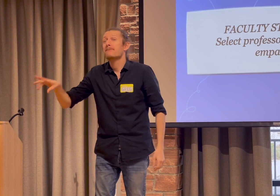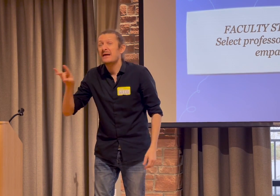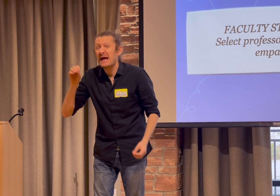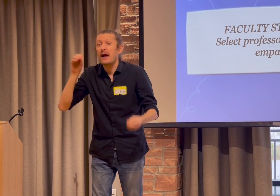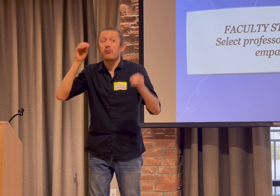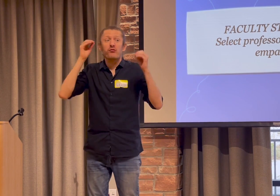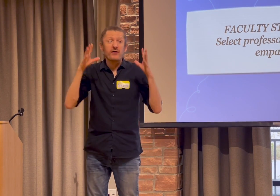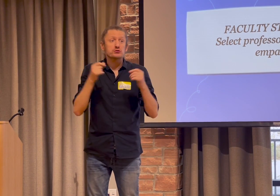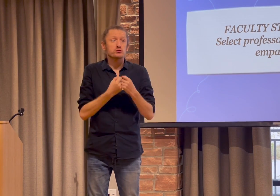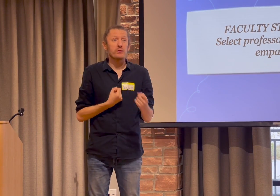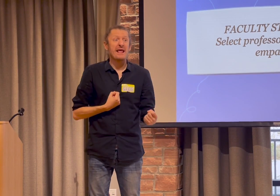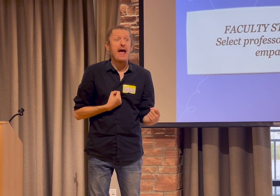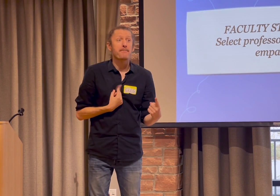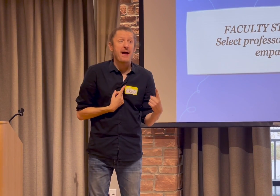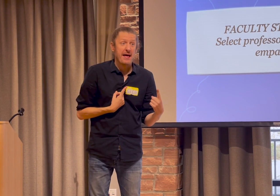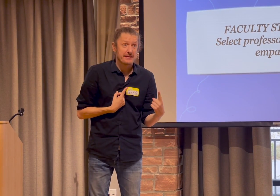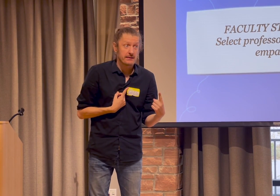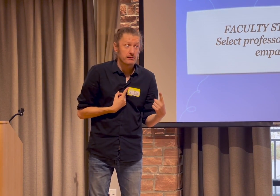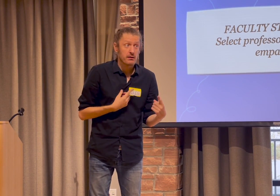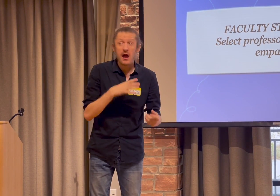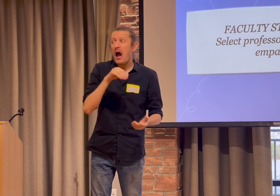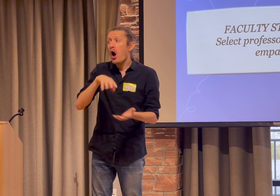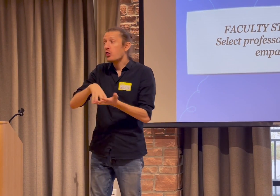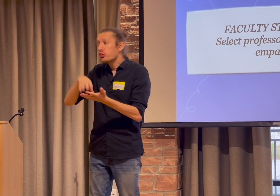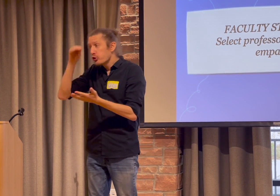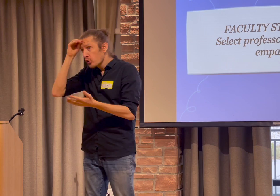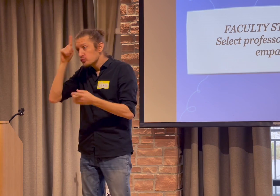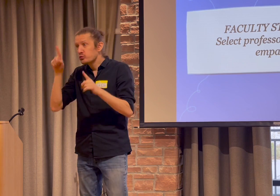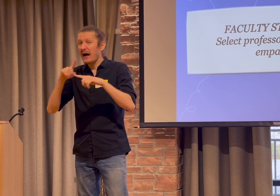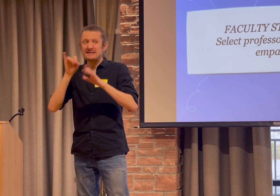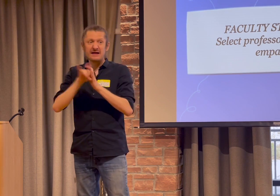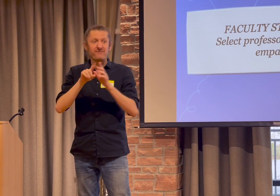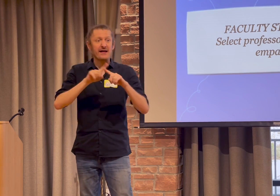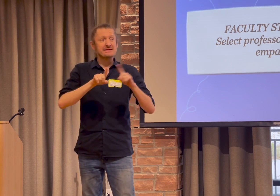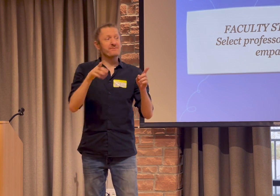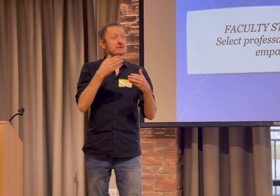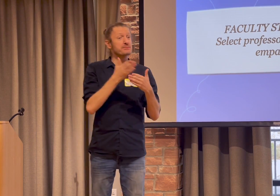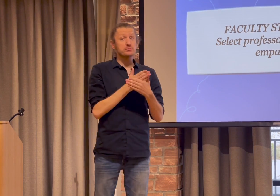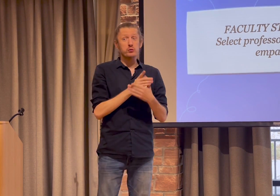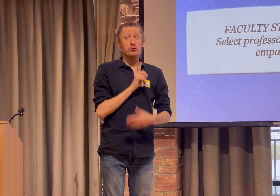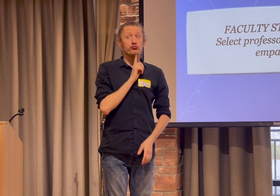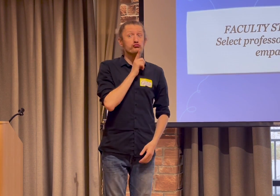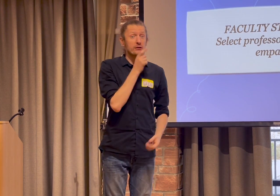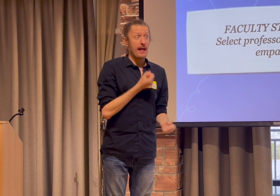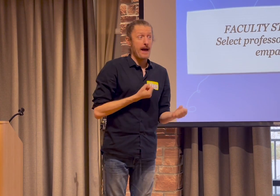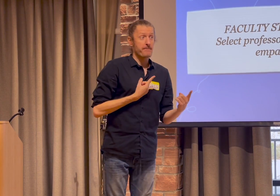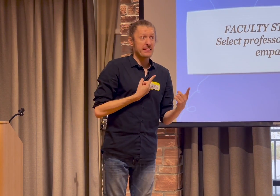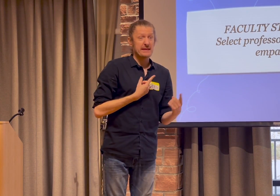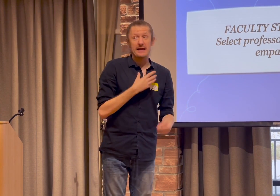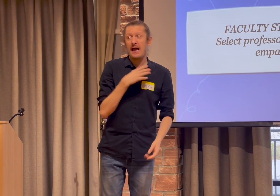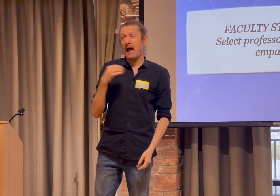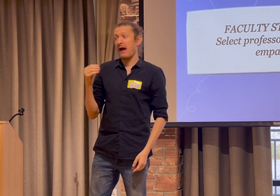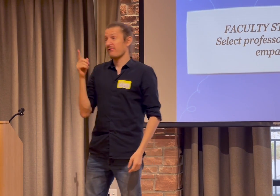Some faculty become the most important part of your college career. So pick faculty who are empathic,